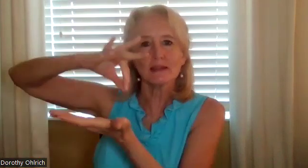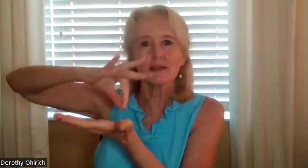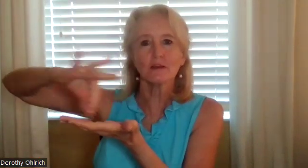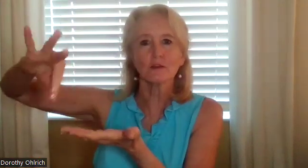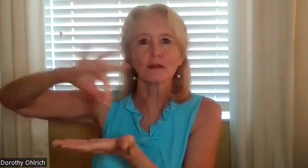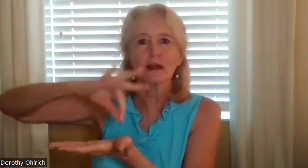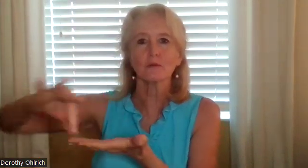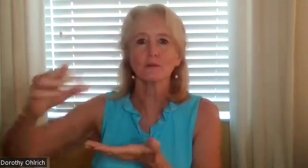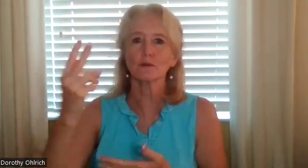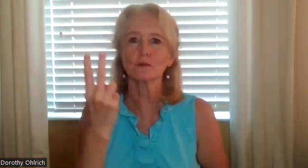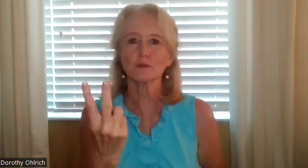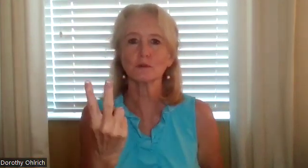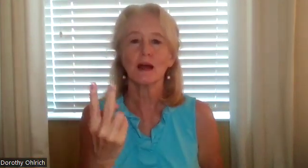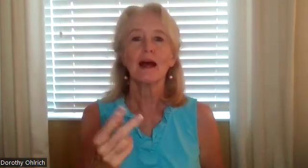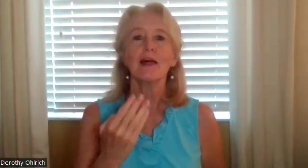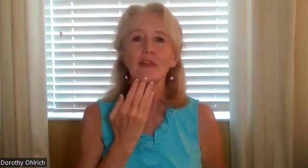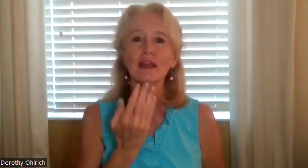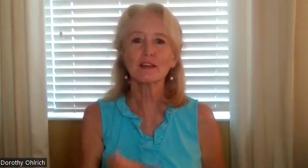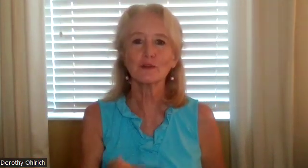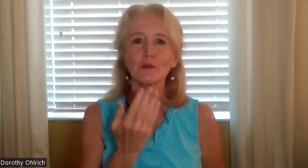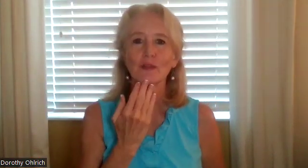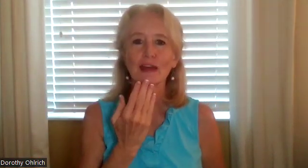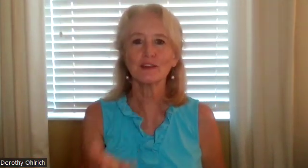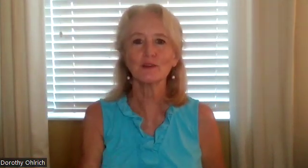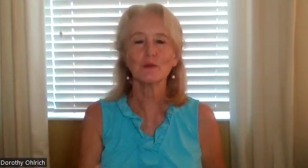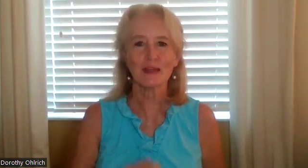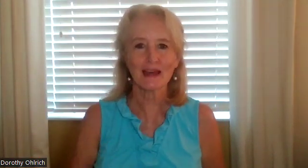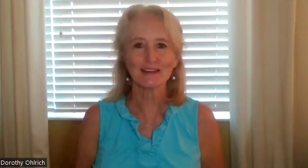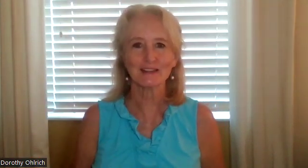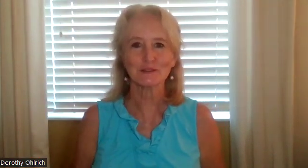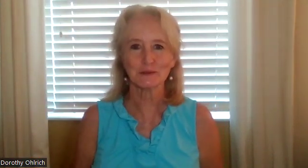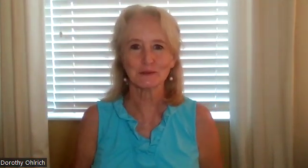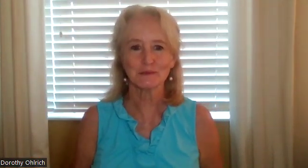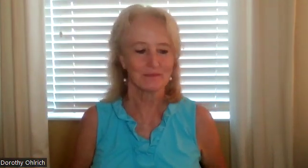Tigger, count to 2. Thank you, that'll do.